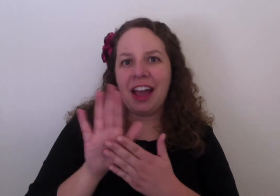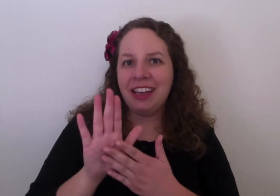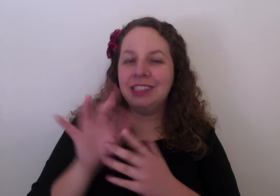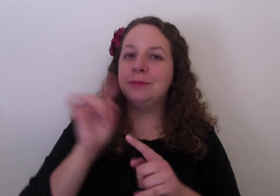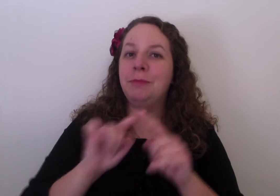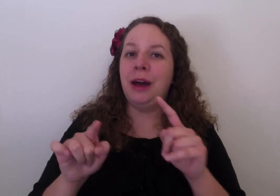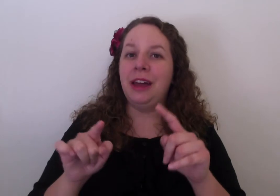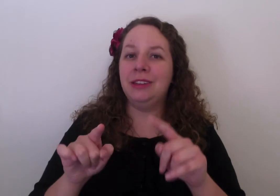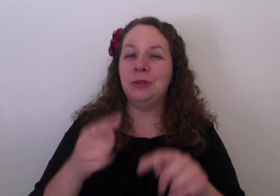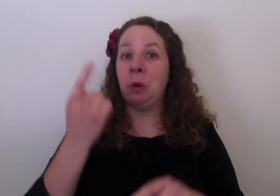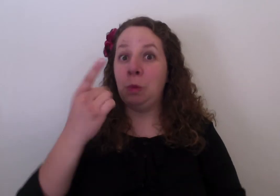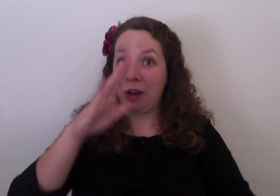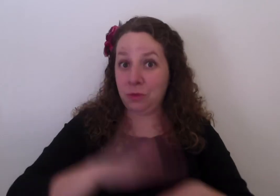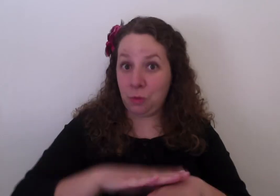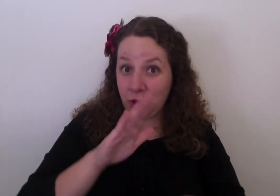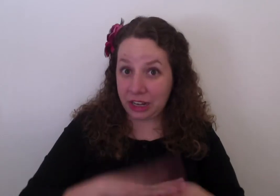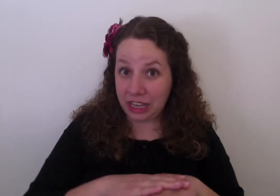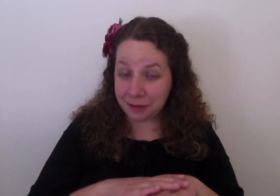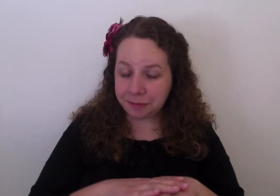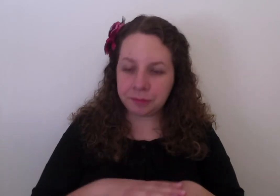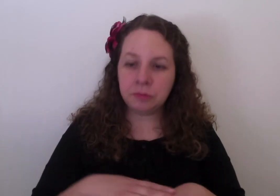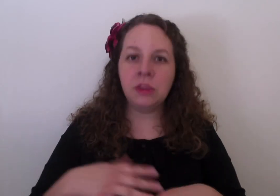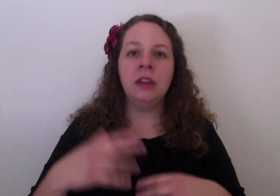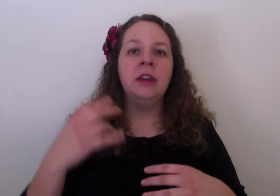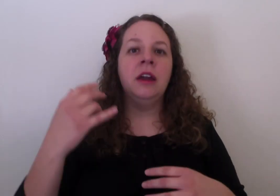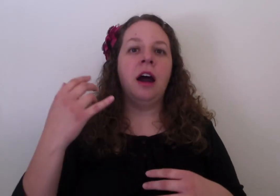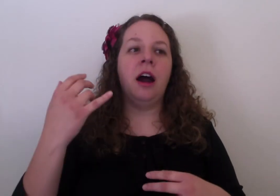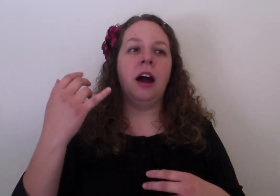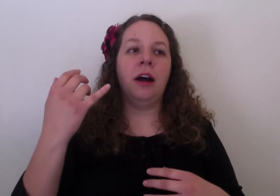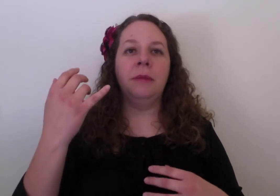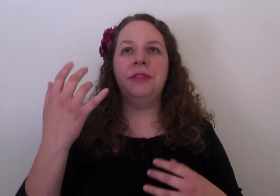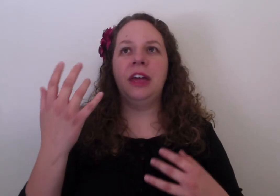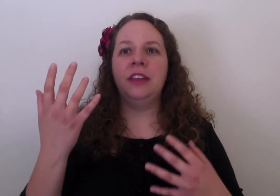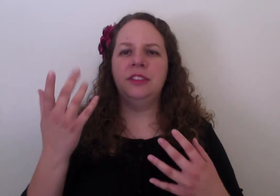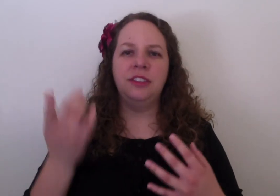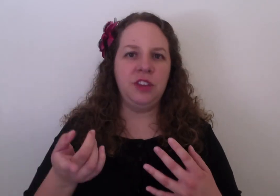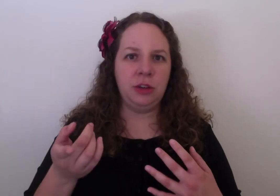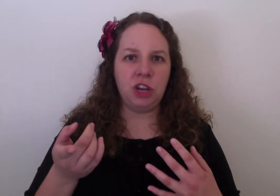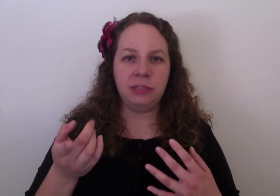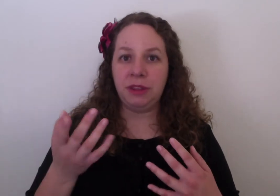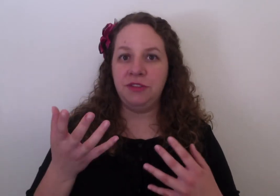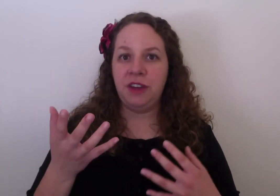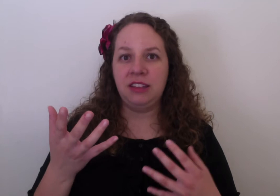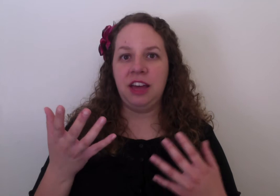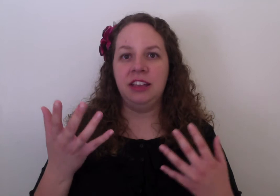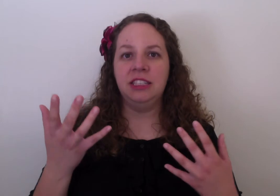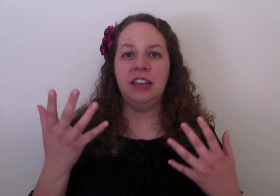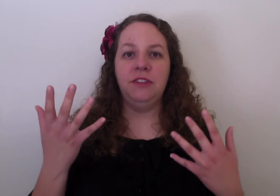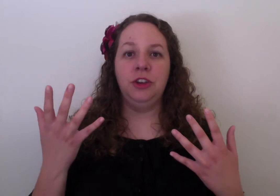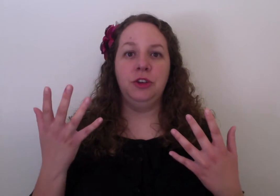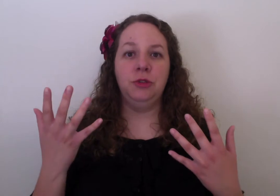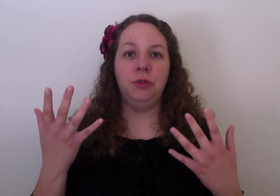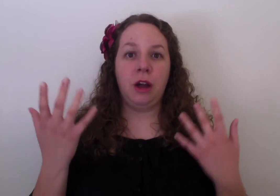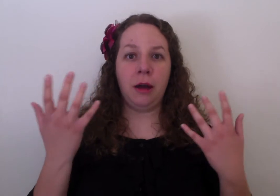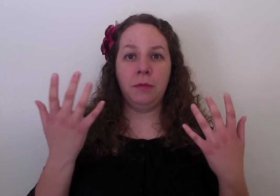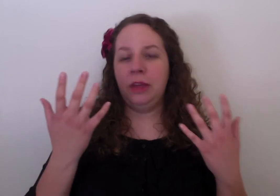nice, but one warning. And then the video talks about the fact that if you come and